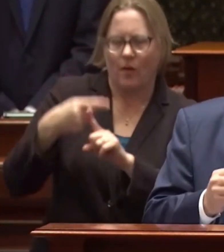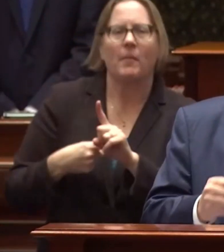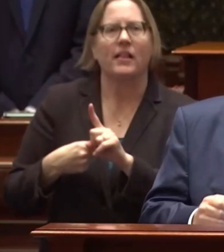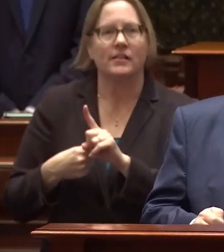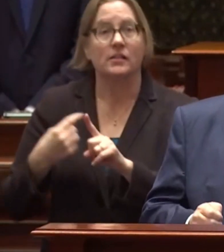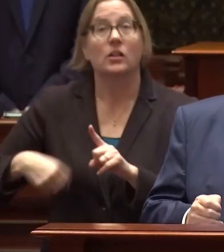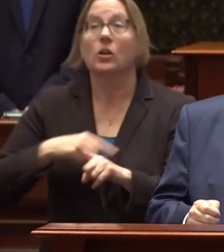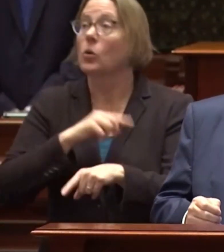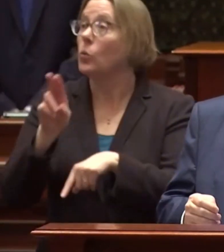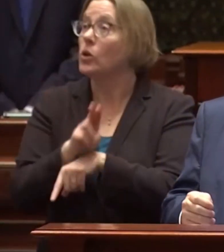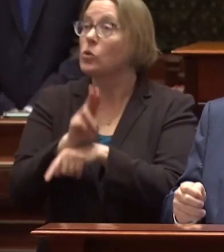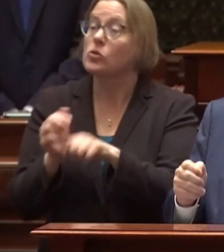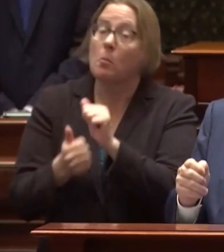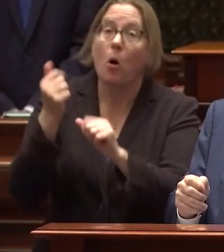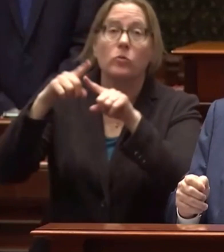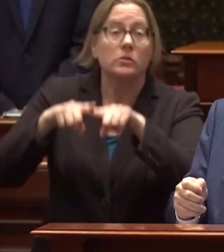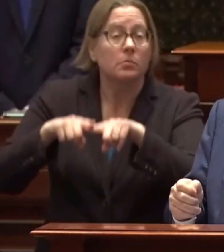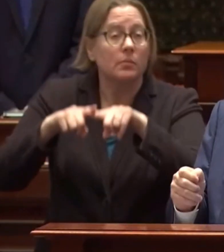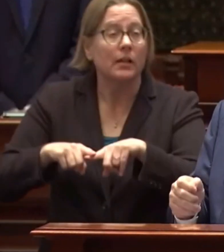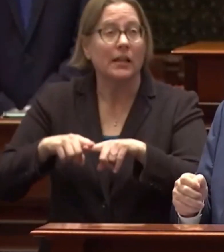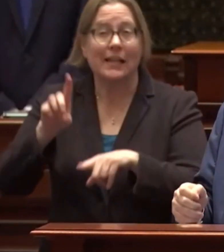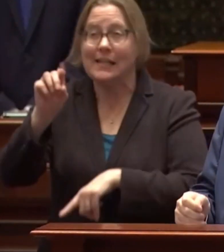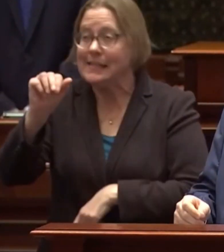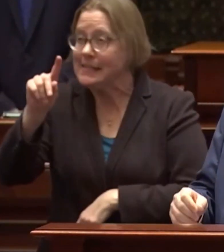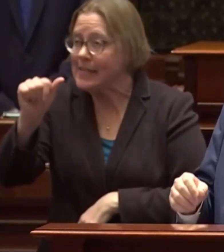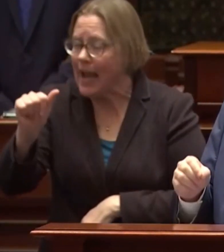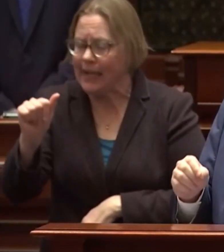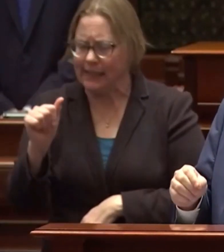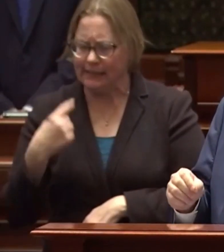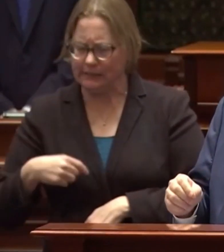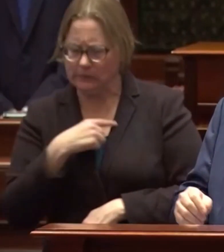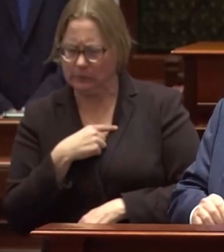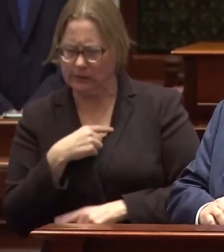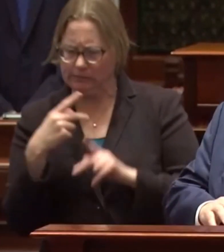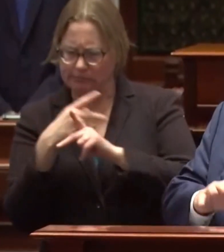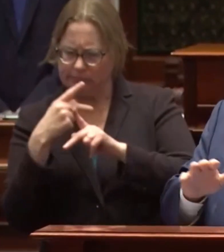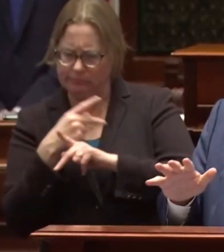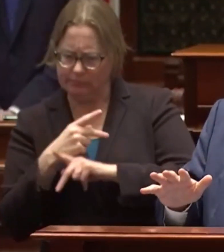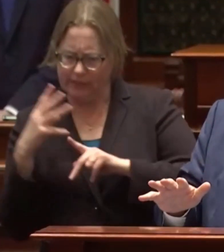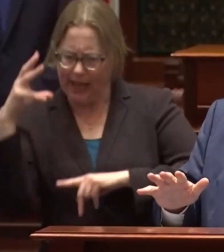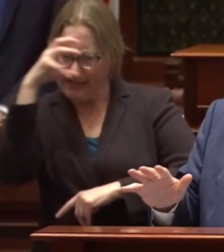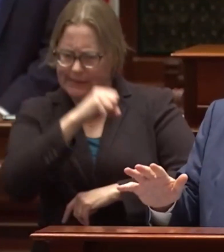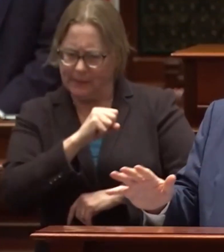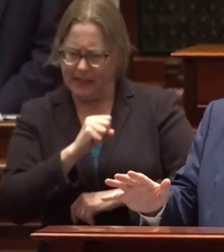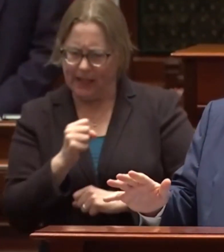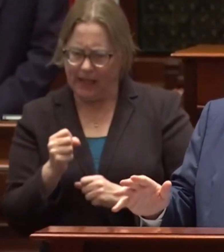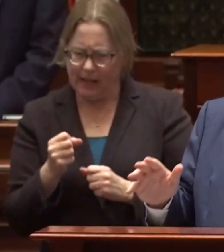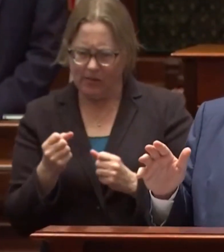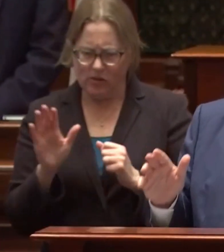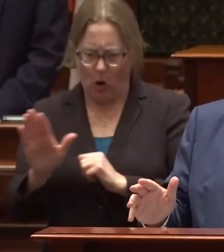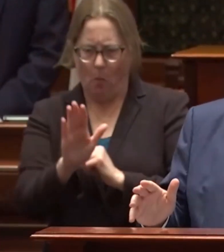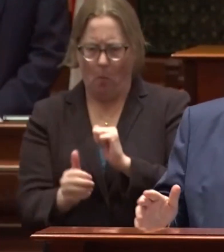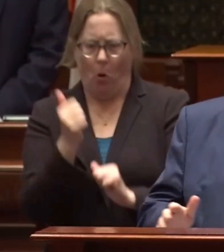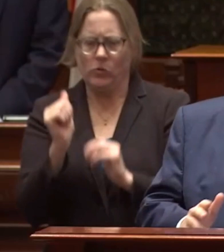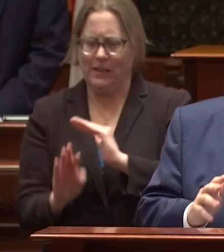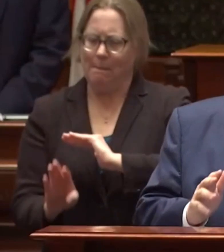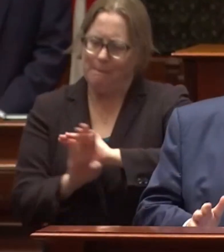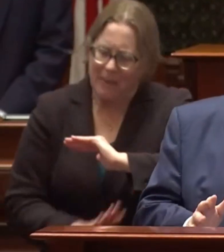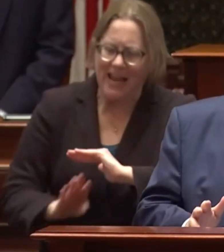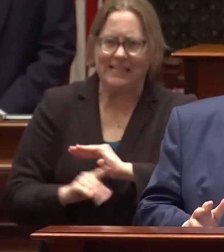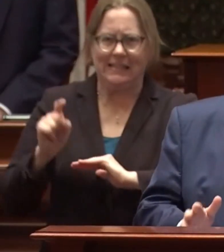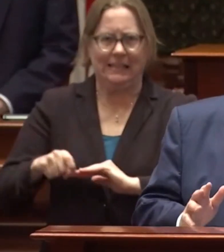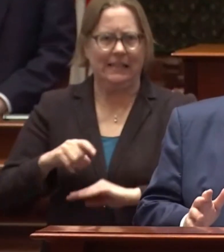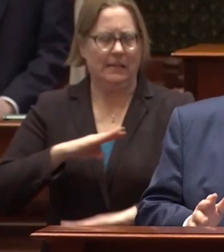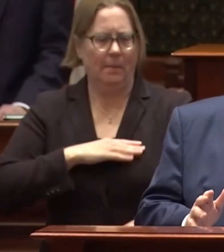most reliable data available and estimated what it would take to ensure that the most basic human needs are met